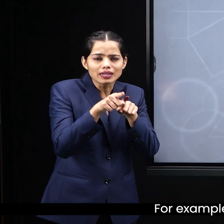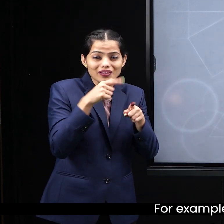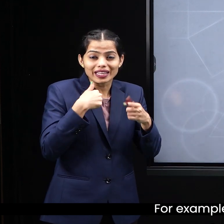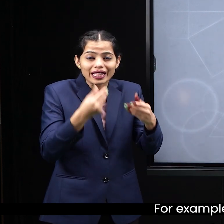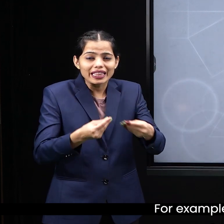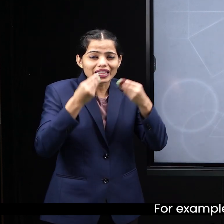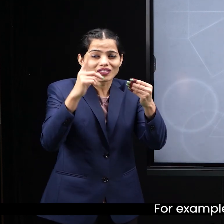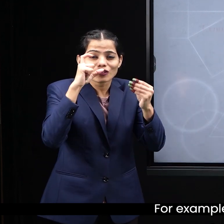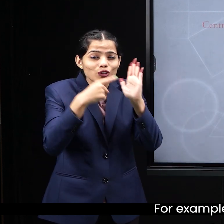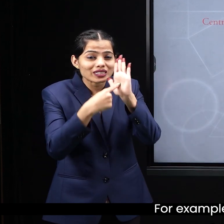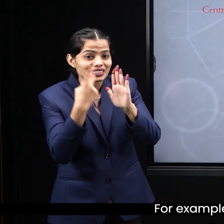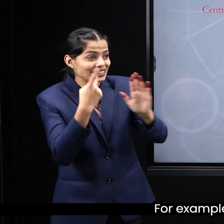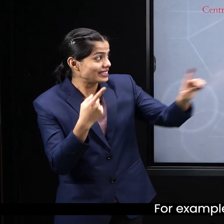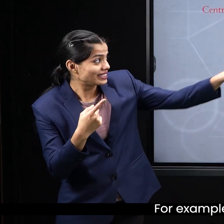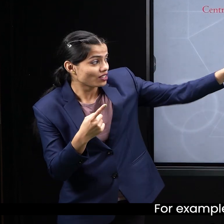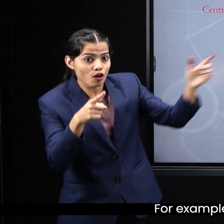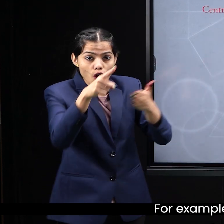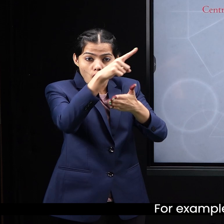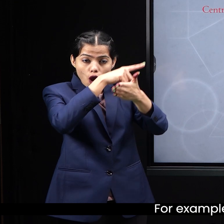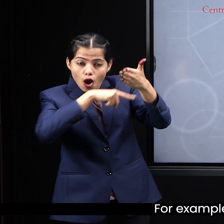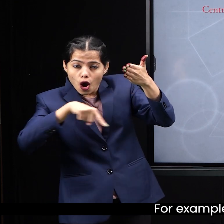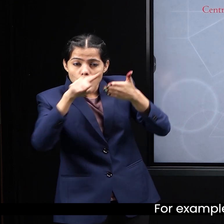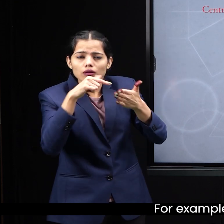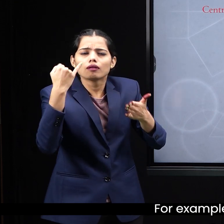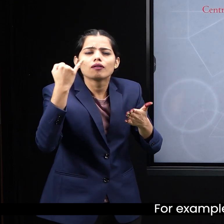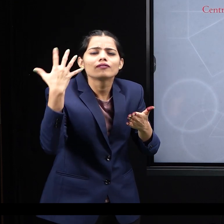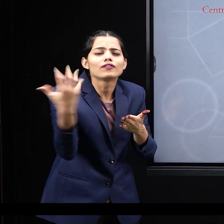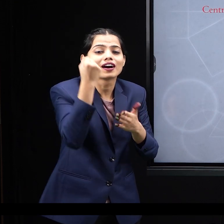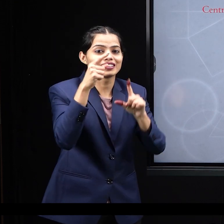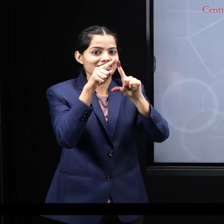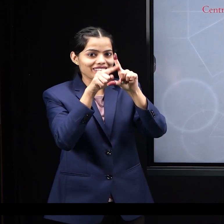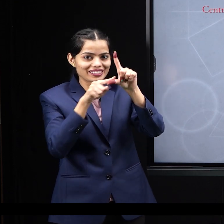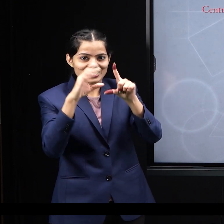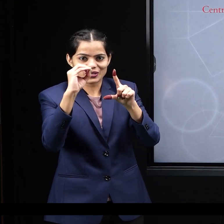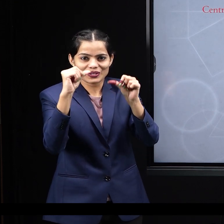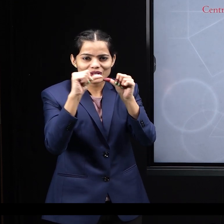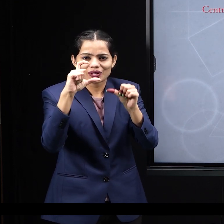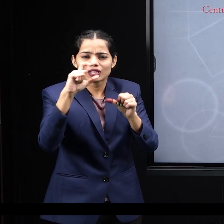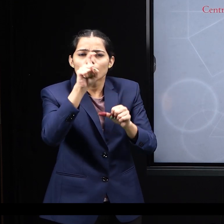Example, in the given image, center O, find angle OAC.